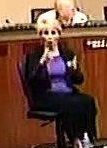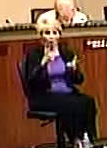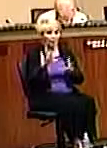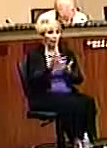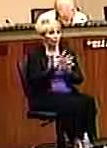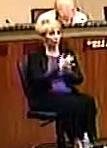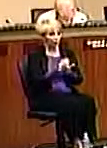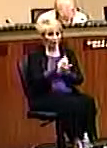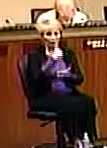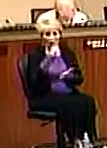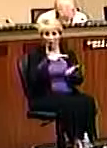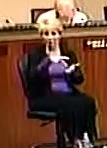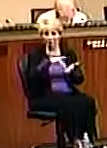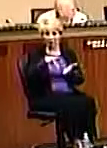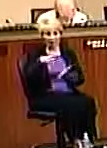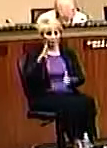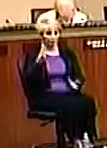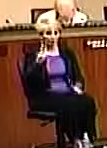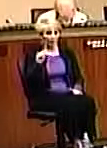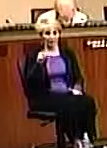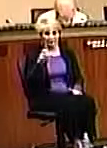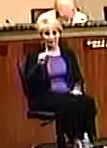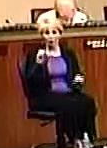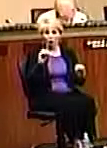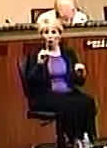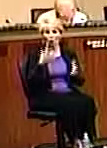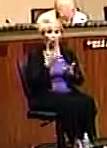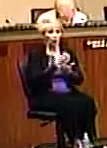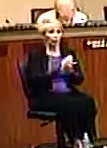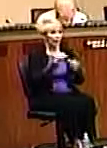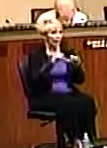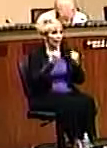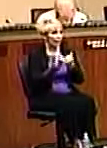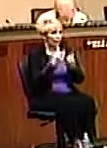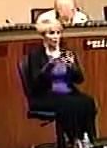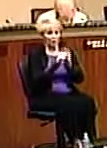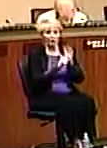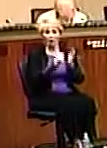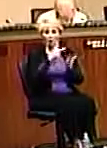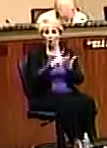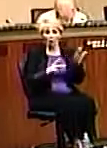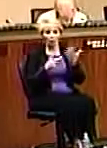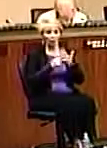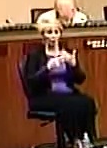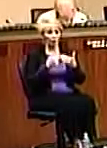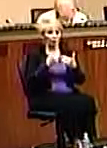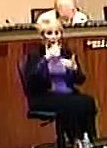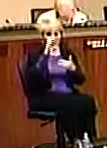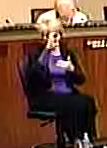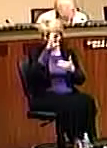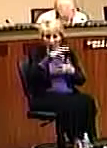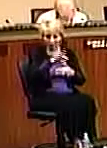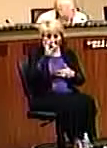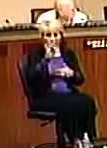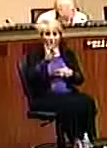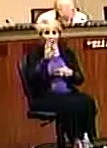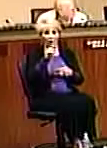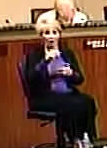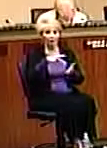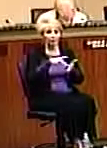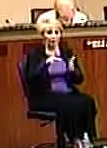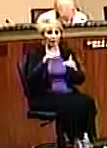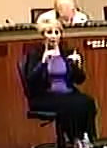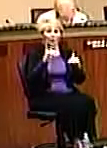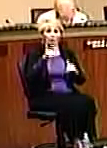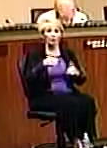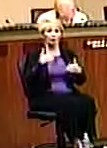collecting unpaid balances. No collection agency or state program to pursue unpaid balances.